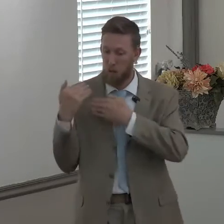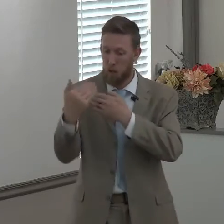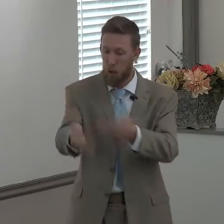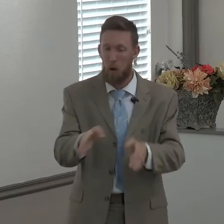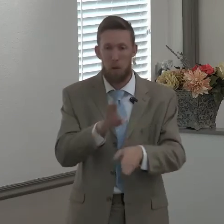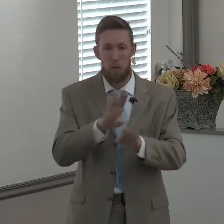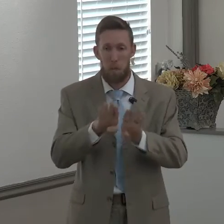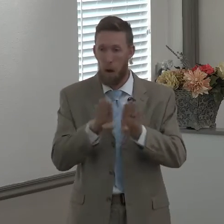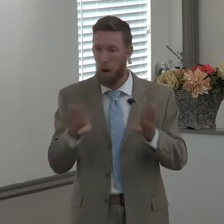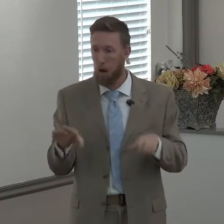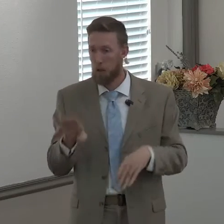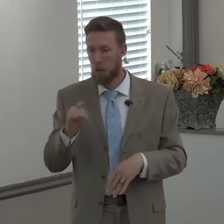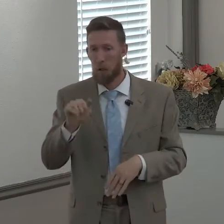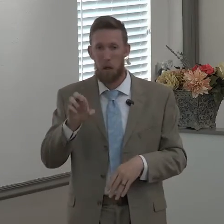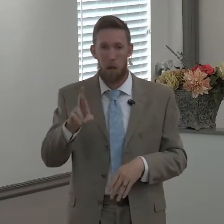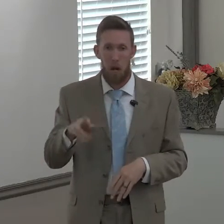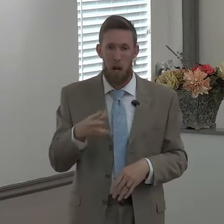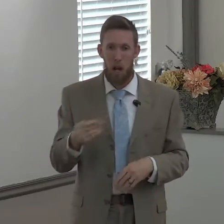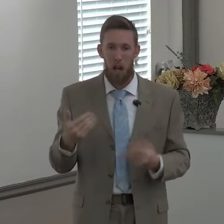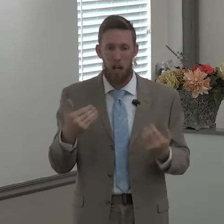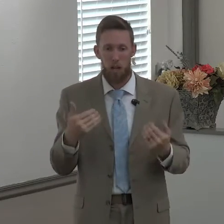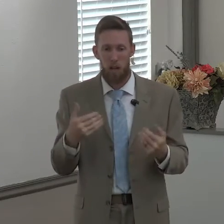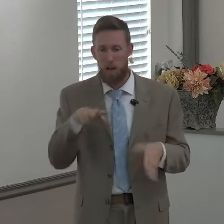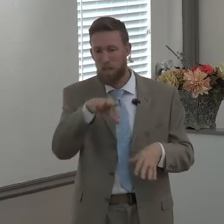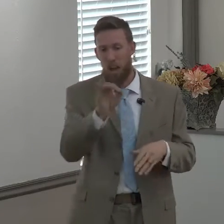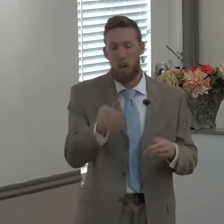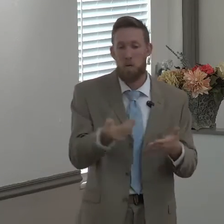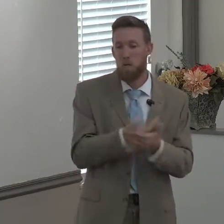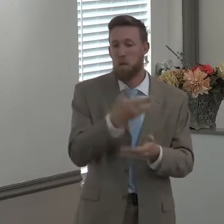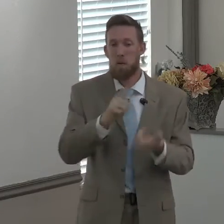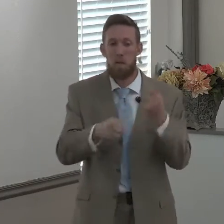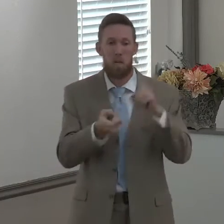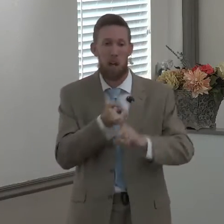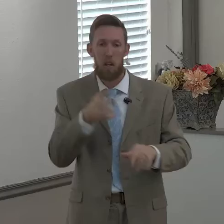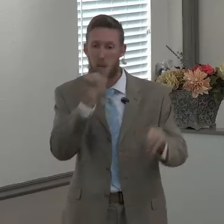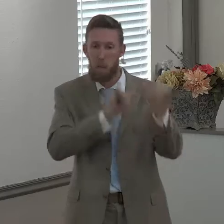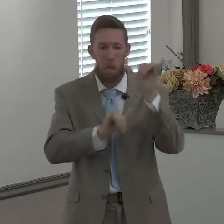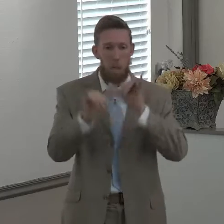it. And so he just separated himself from Tom.